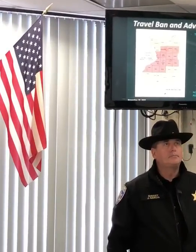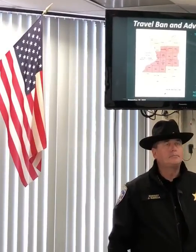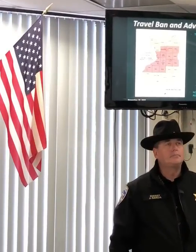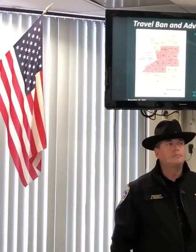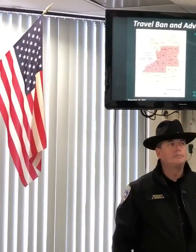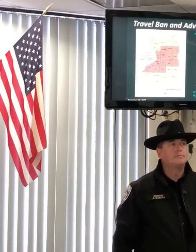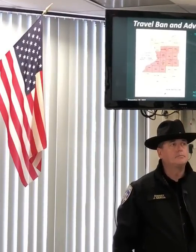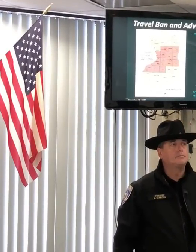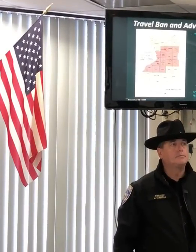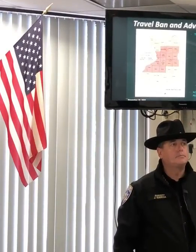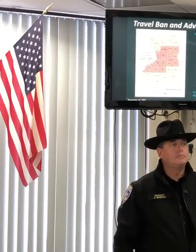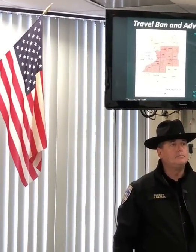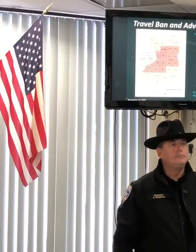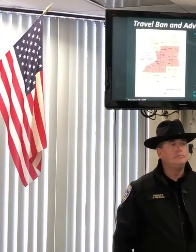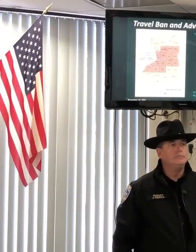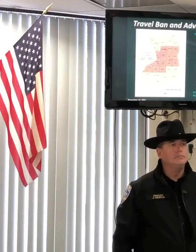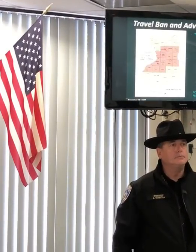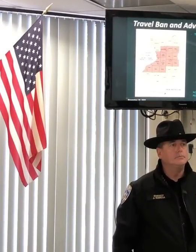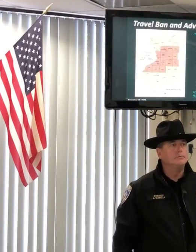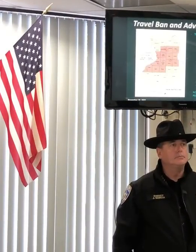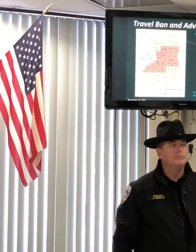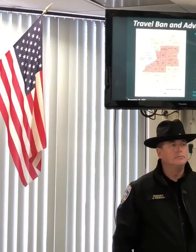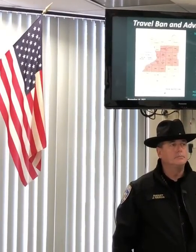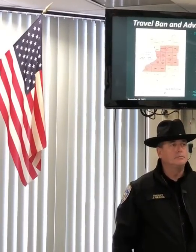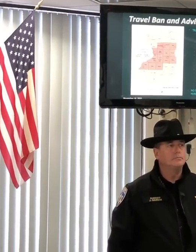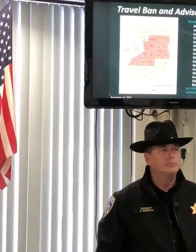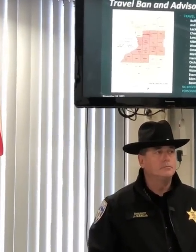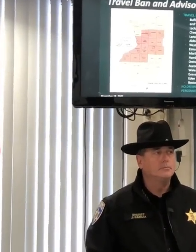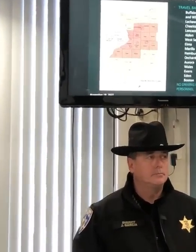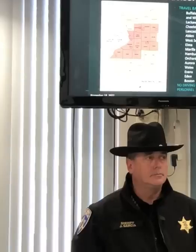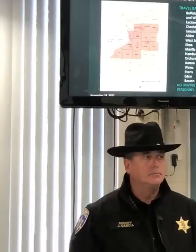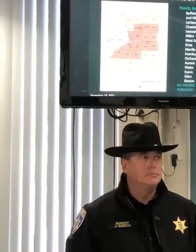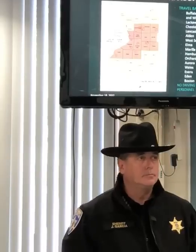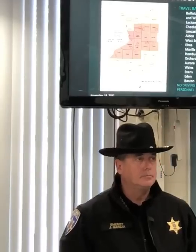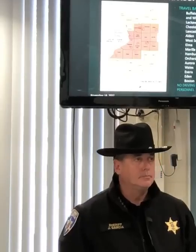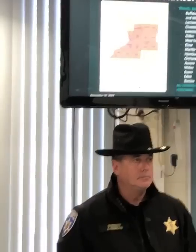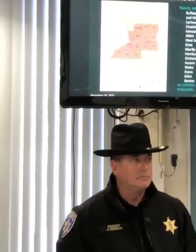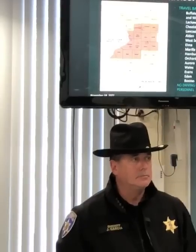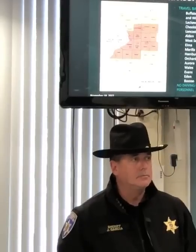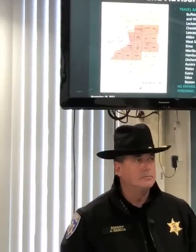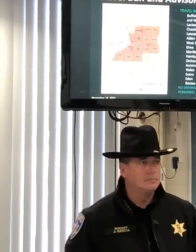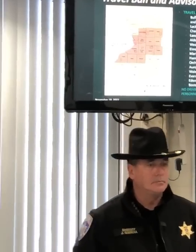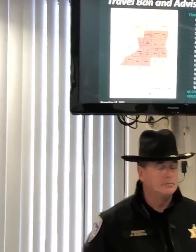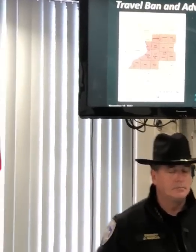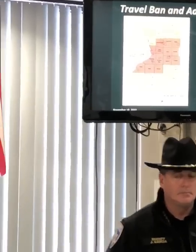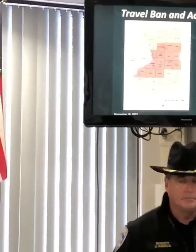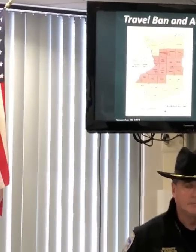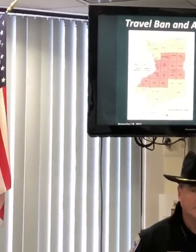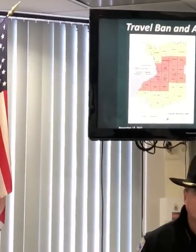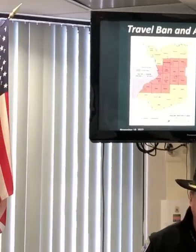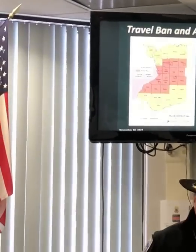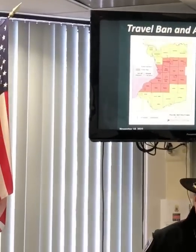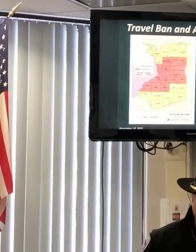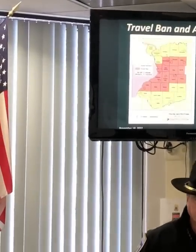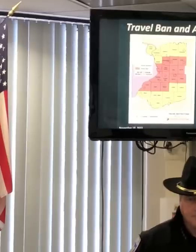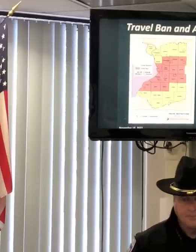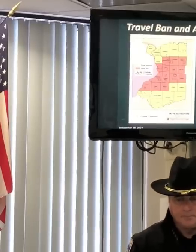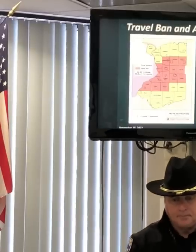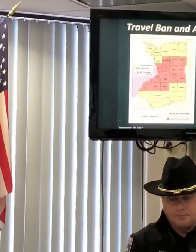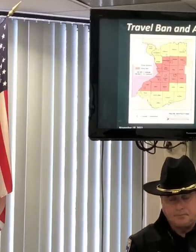south below the William Street line, which is roughly half of the size of the city of Buffalo, not exactly, but roughly half of the